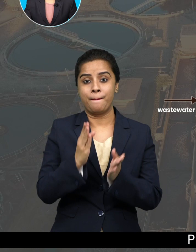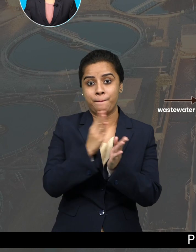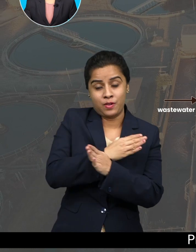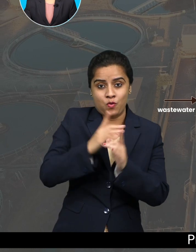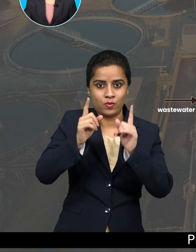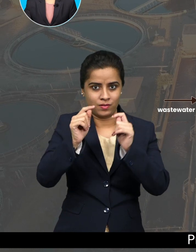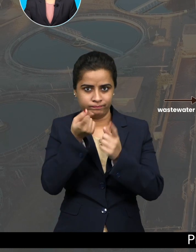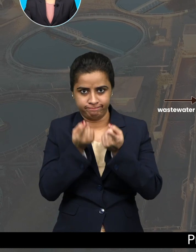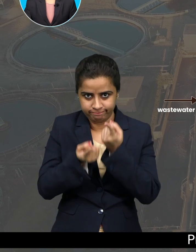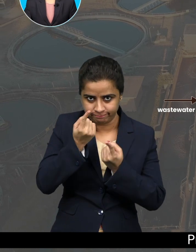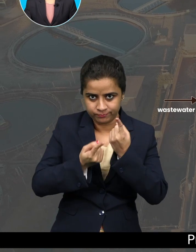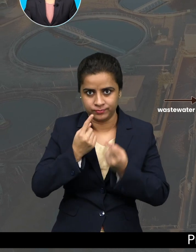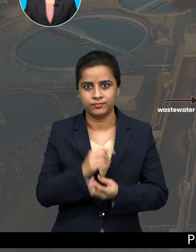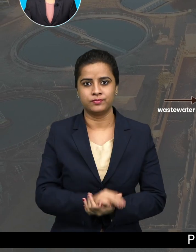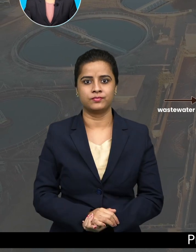pre-screening,